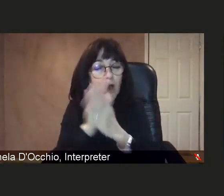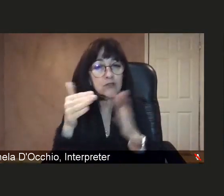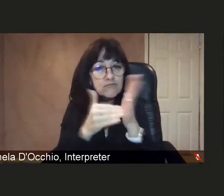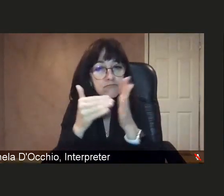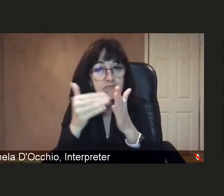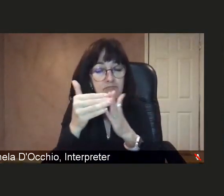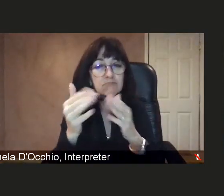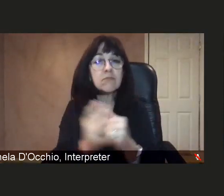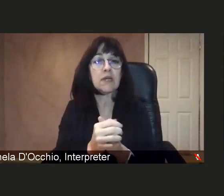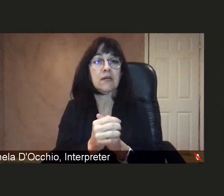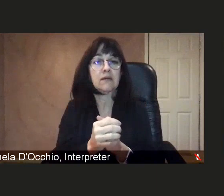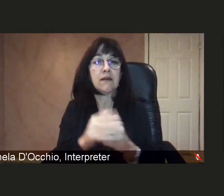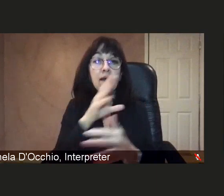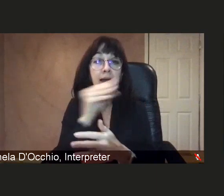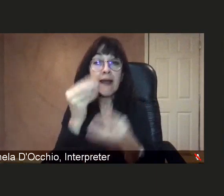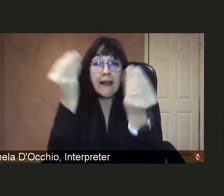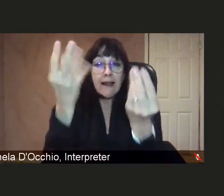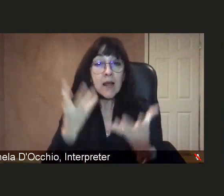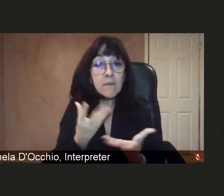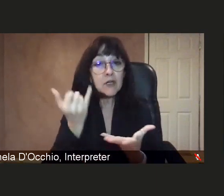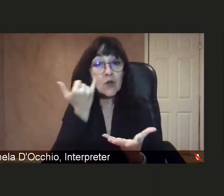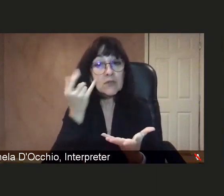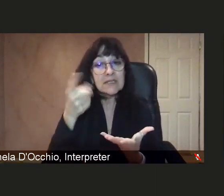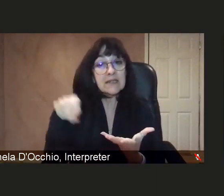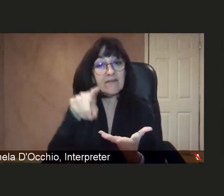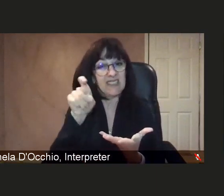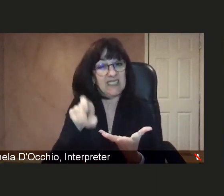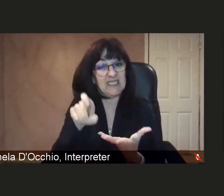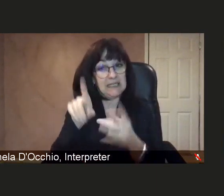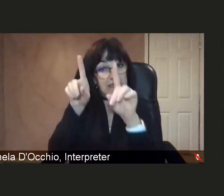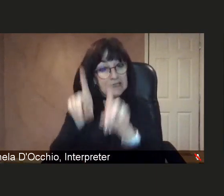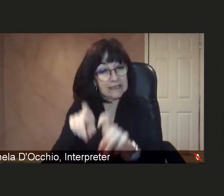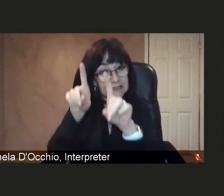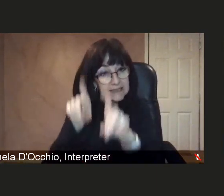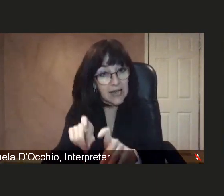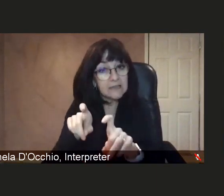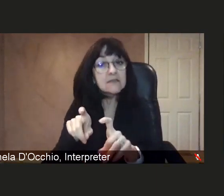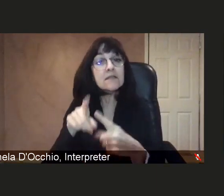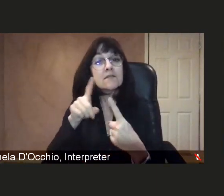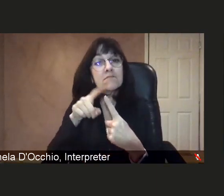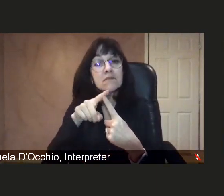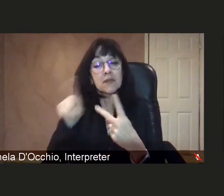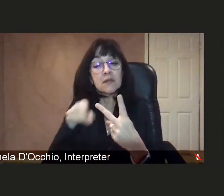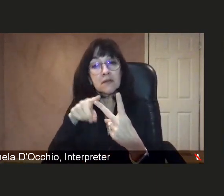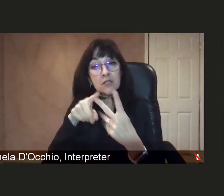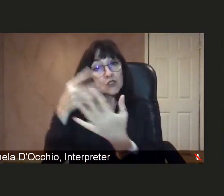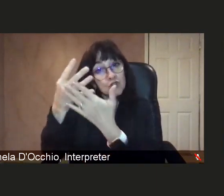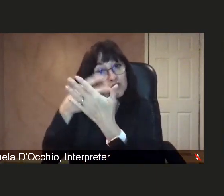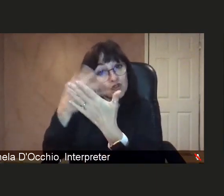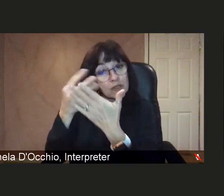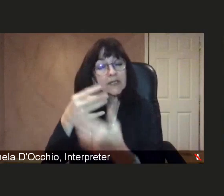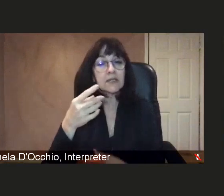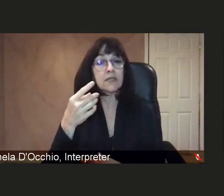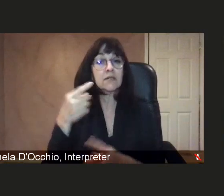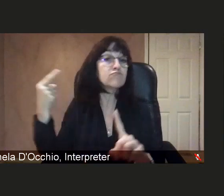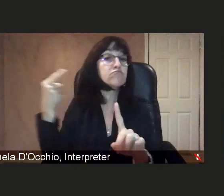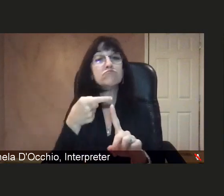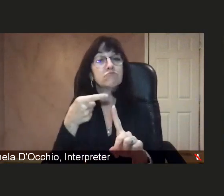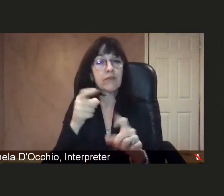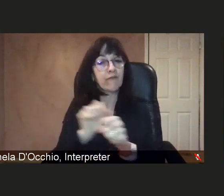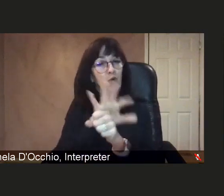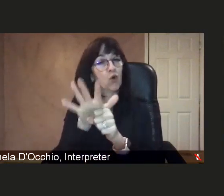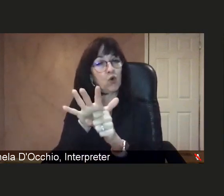know if they need to be screened and tested for the COVID-19 coronavirus.